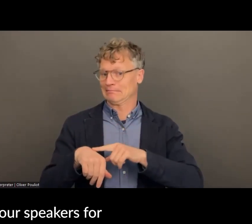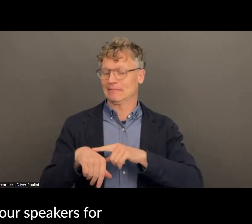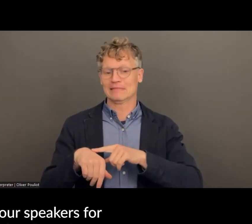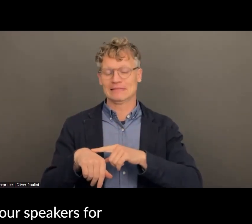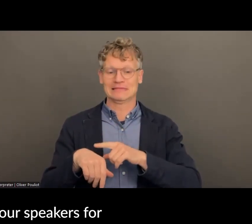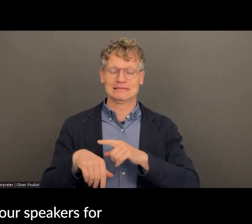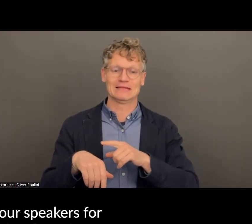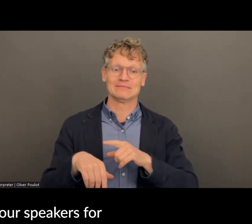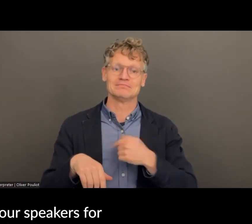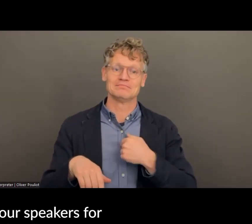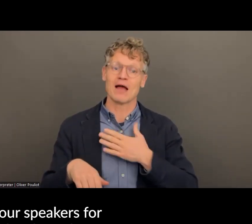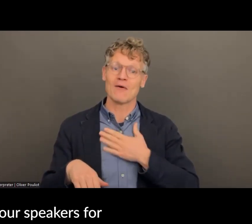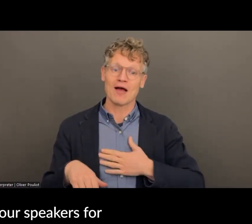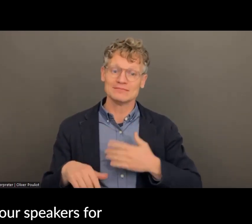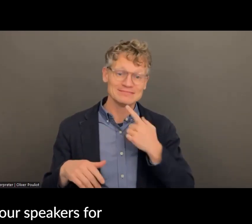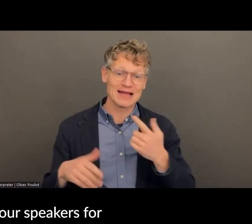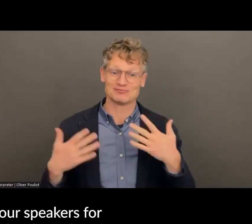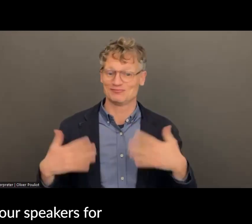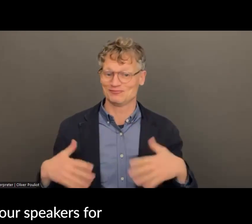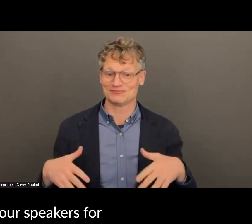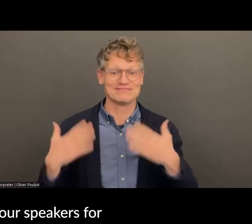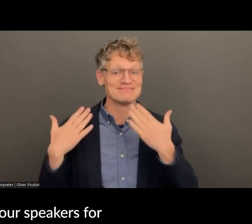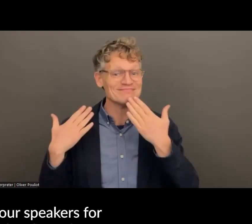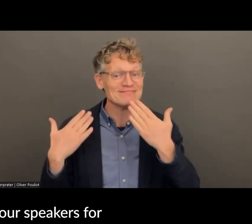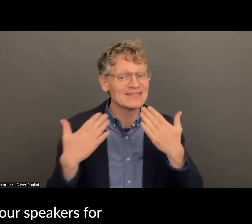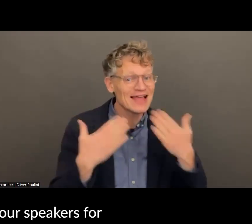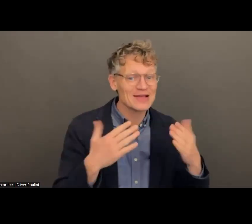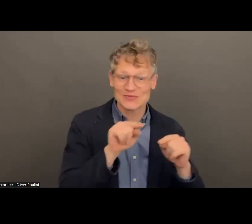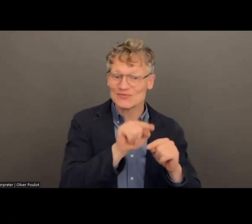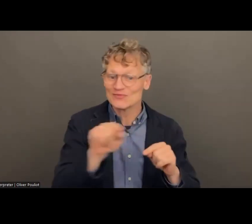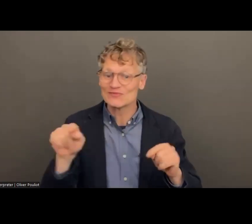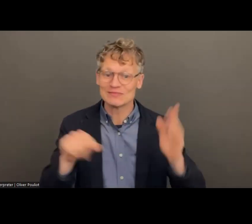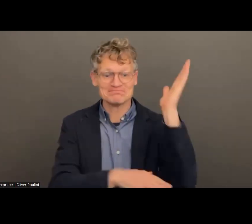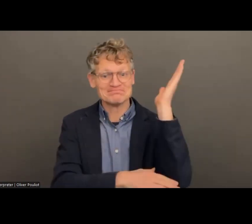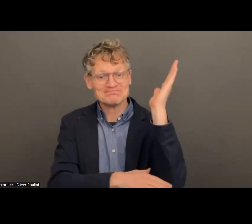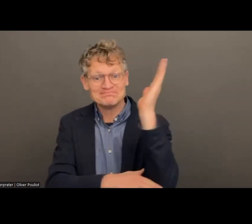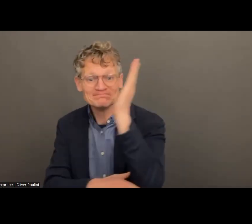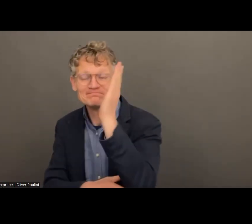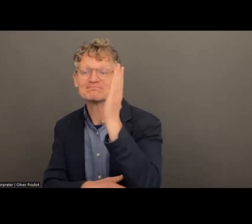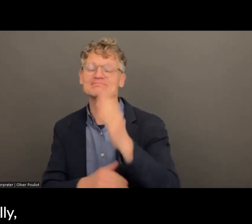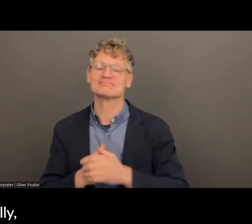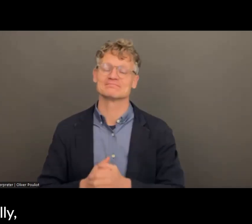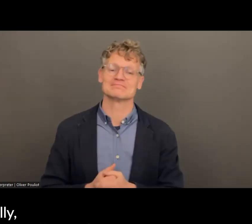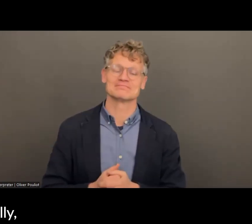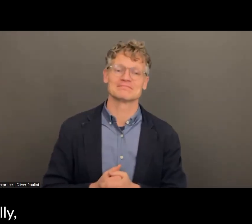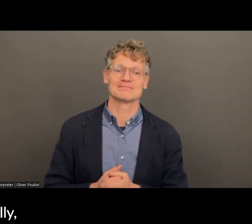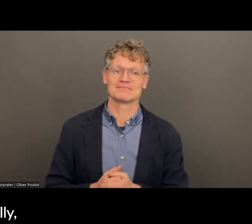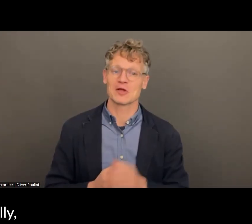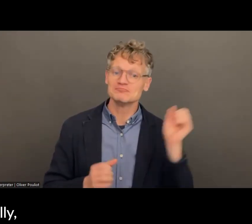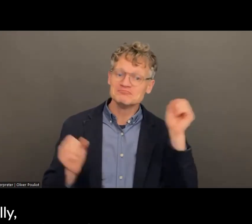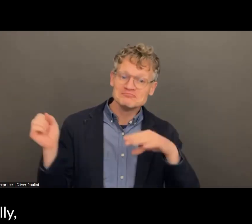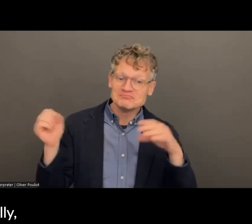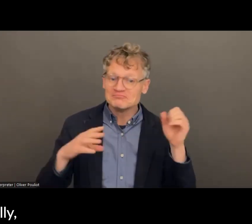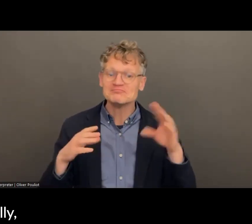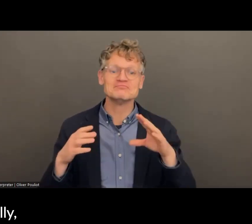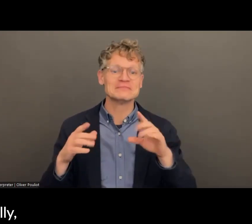like to thank our speakers for their reflections that they brought to the discussion. And really what we've